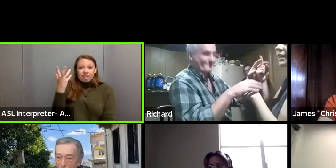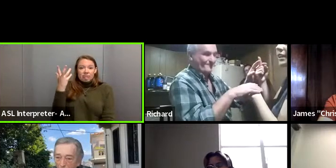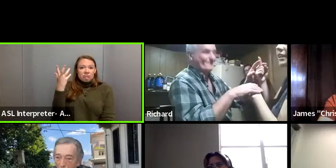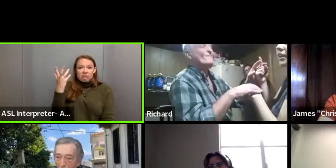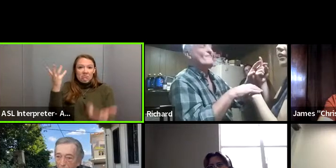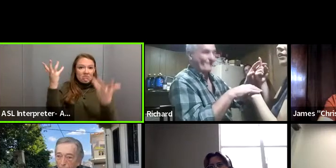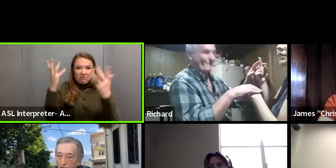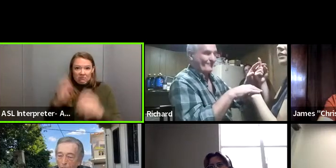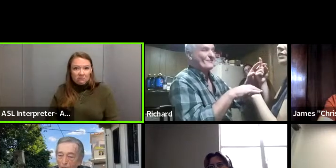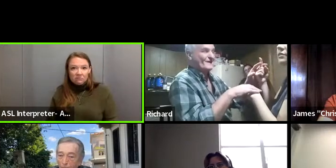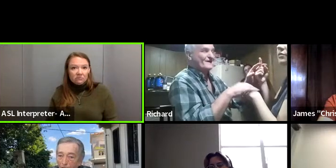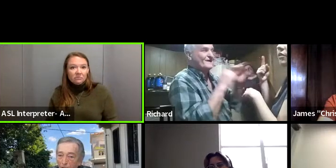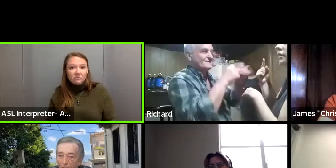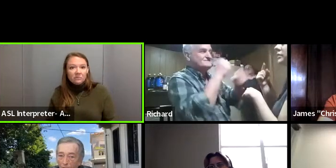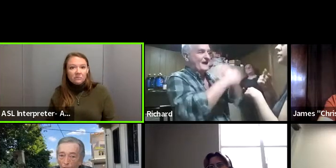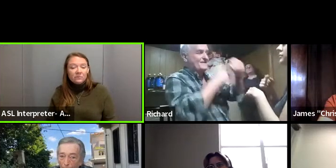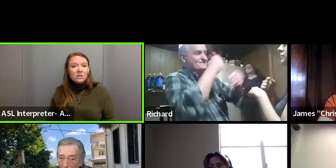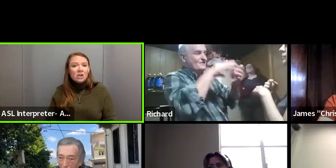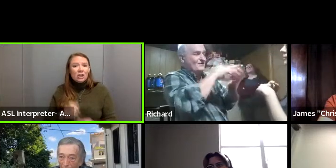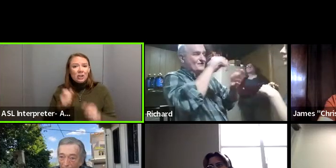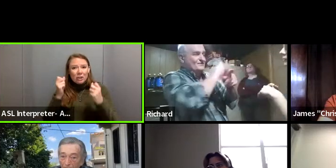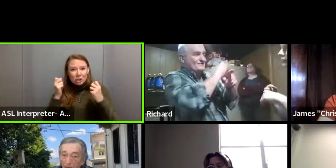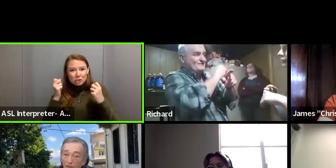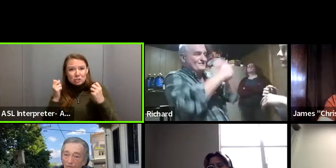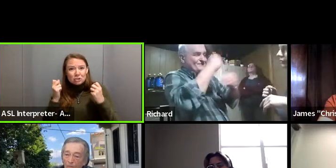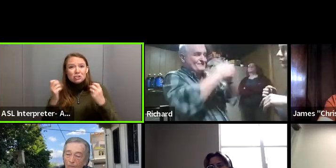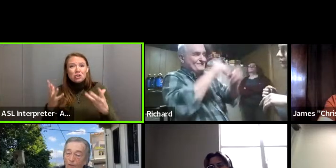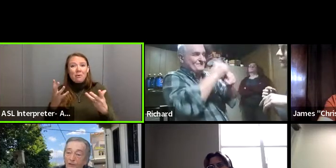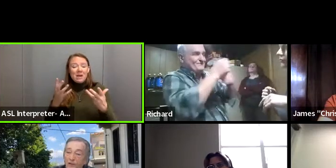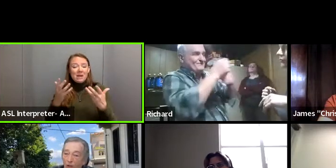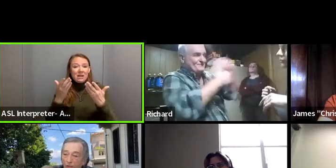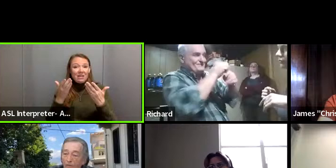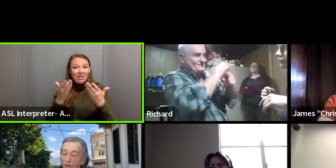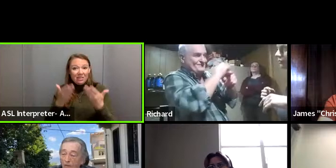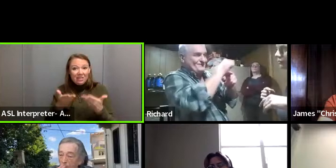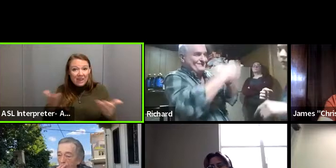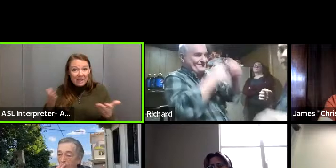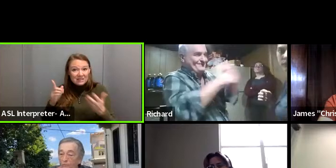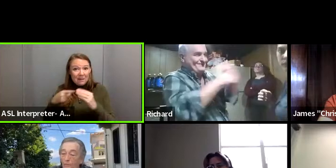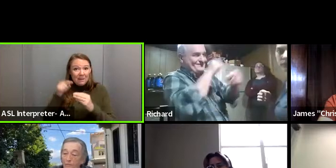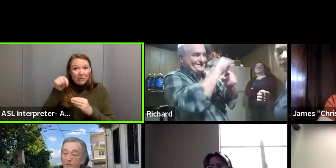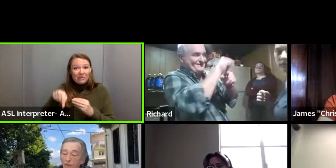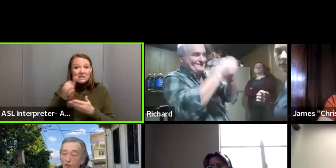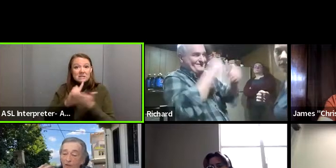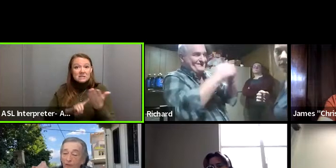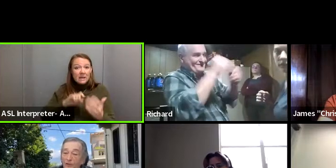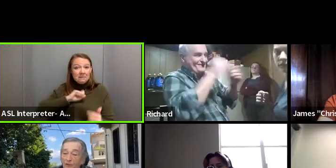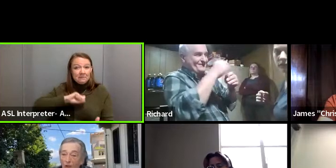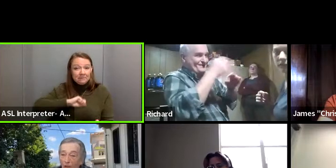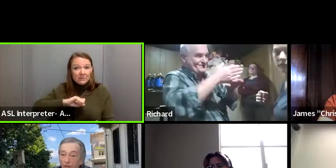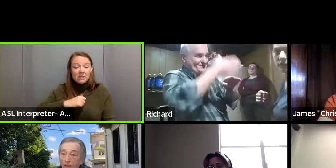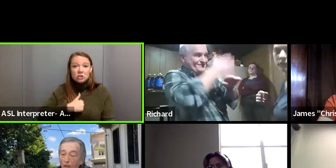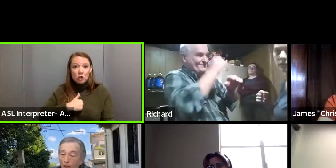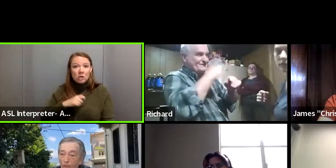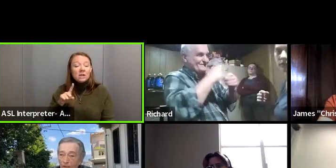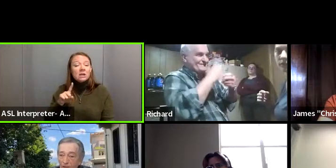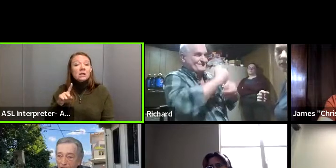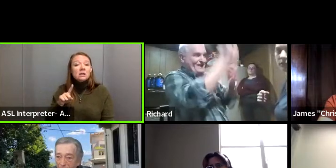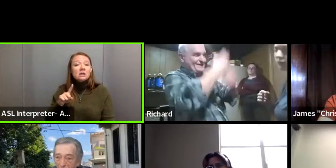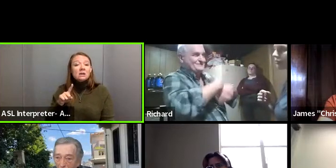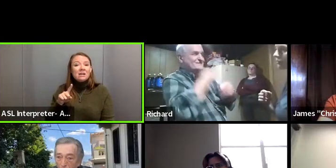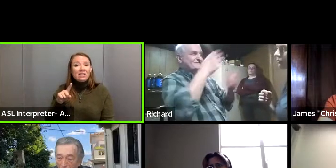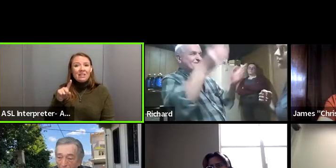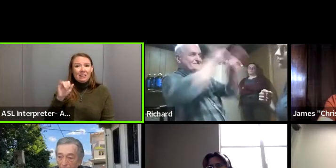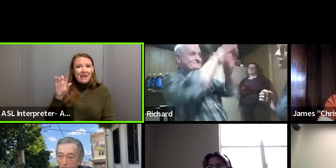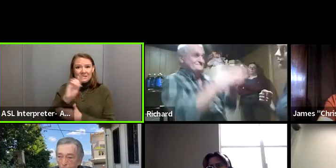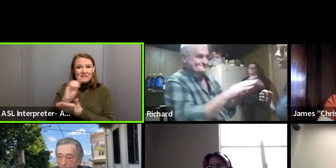I mean, there's so many fundamental things about the design, excuse me, the design of this